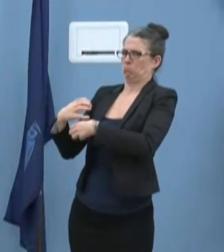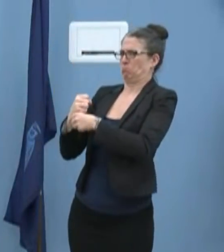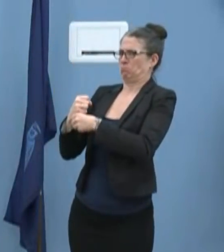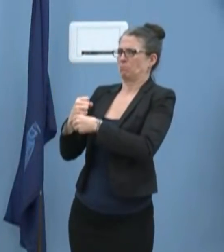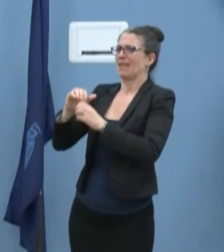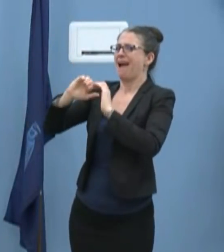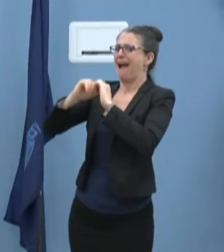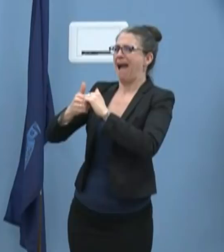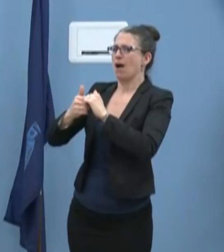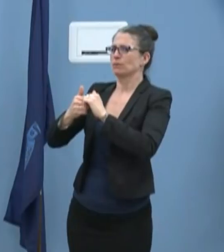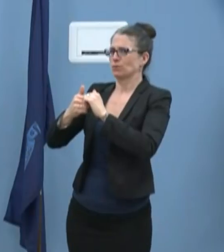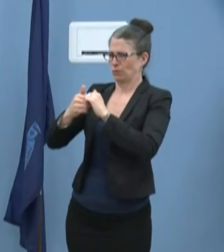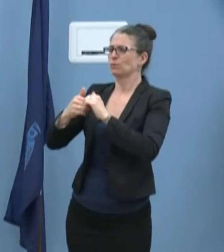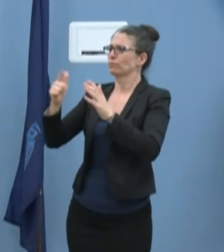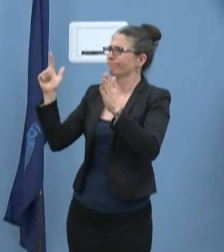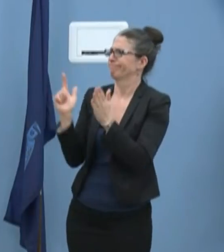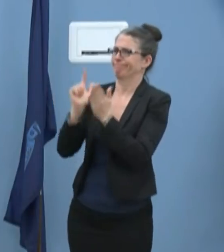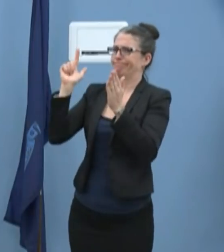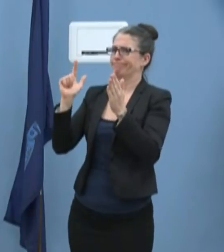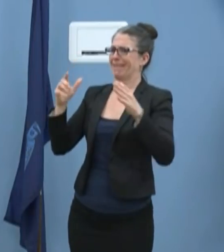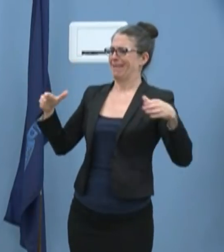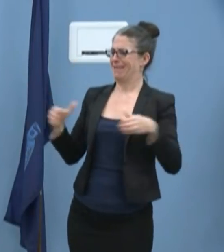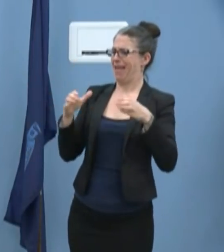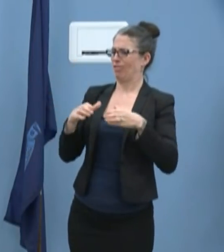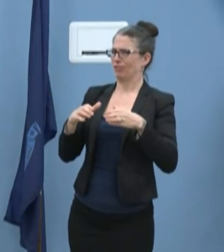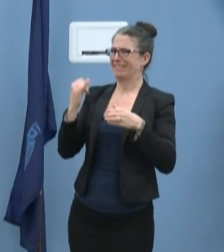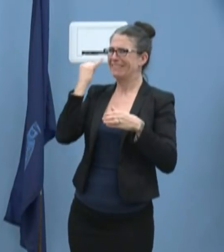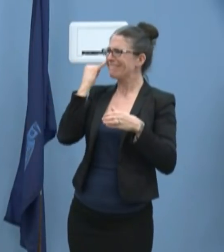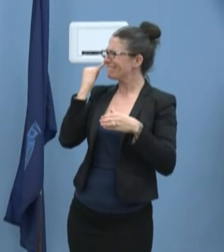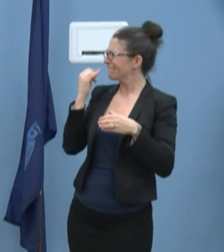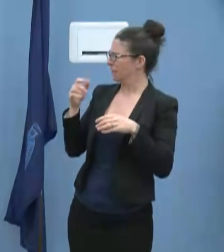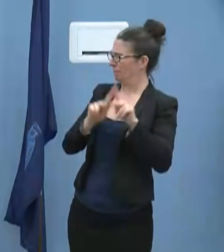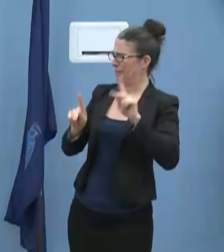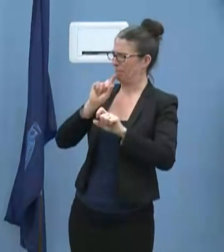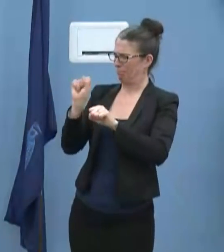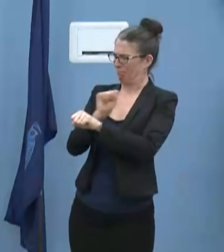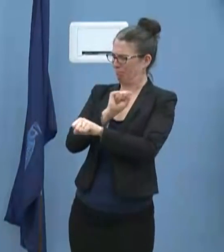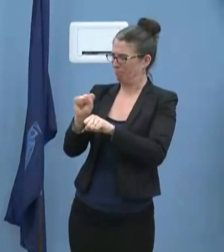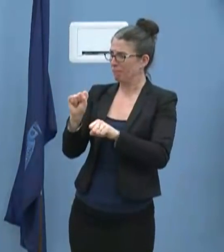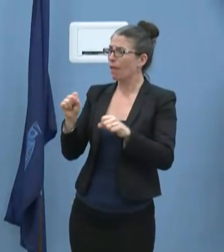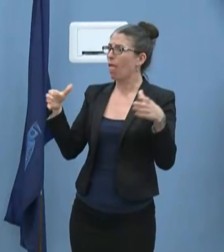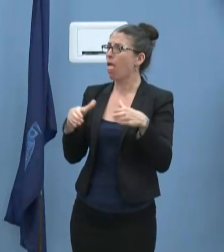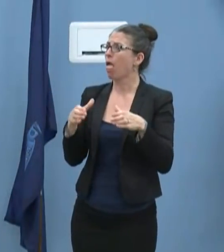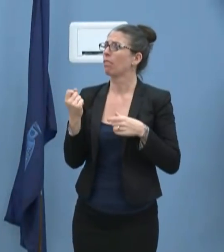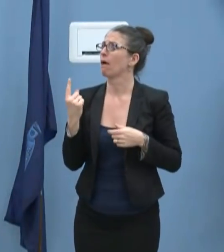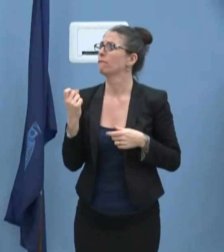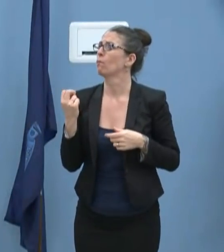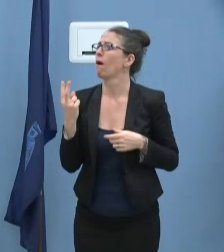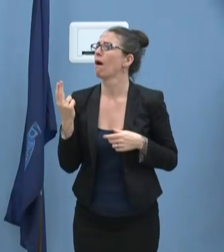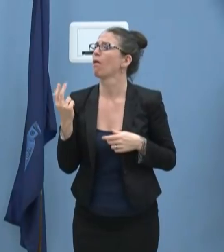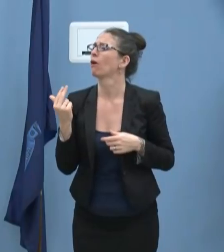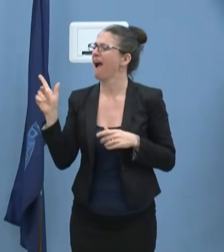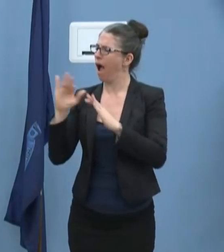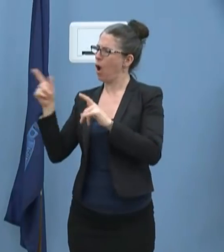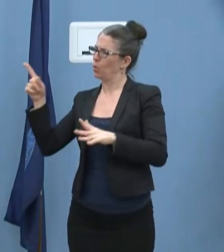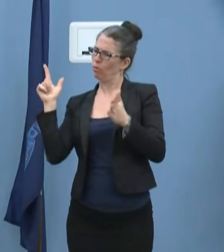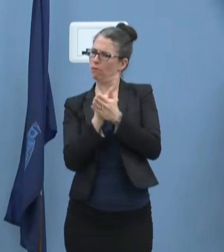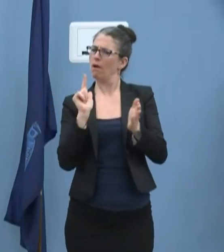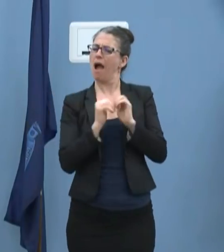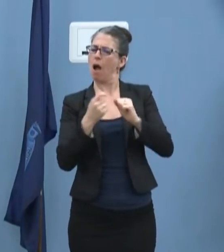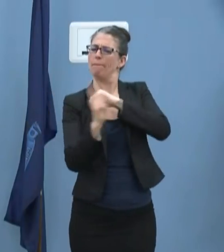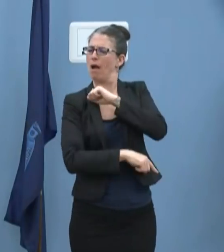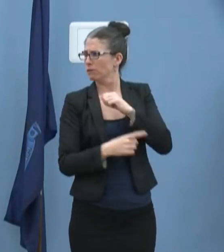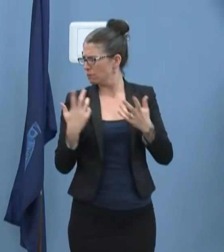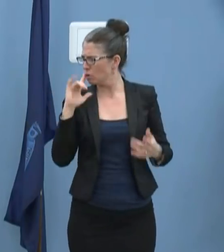Do I have a plan to enforce it? Is there an enforcement mechanism raised in the stock market? There are a number of enforcement mechanisms. I don't need to go into them today.